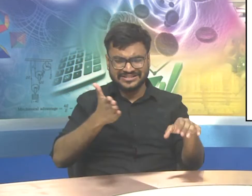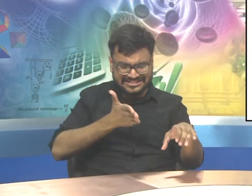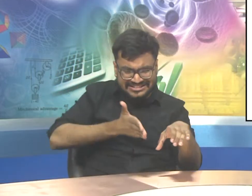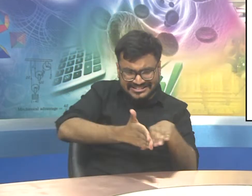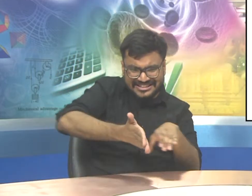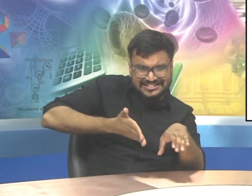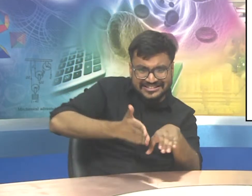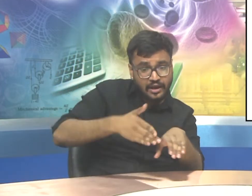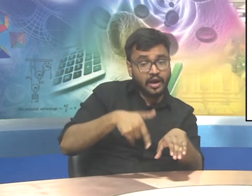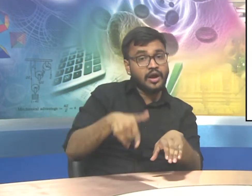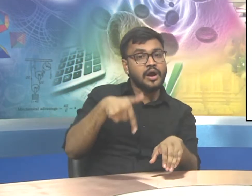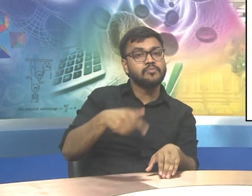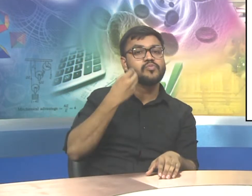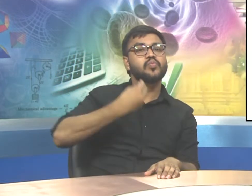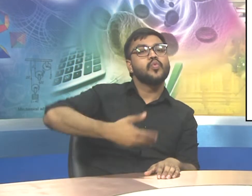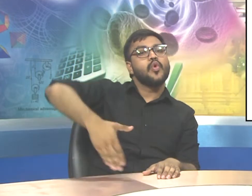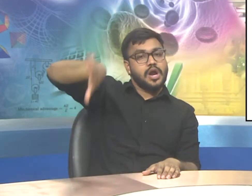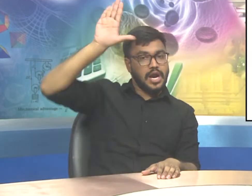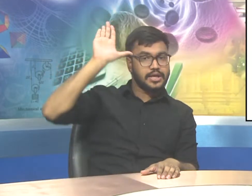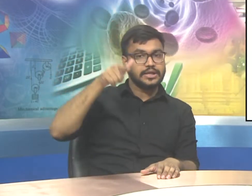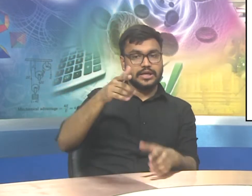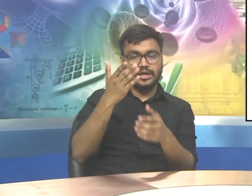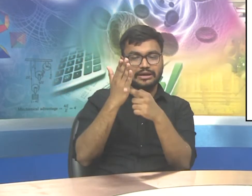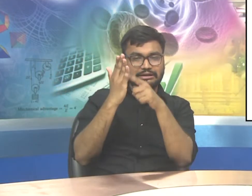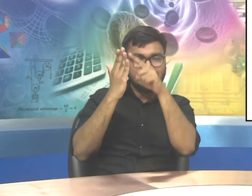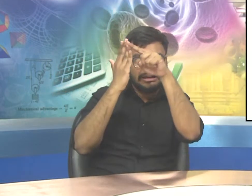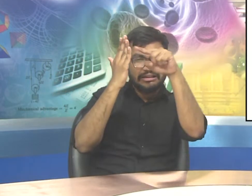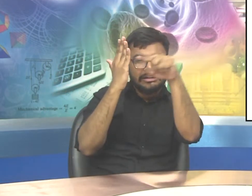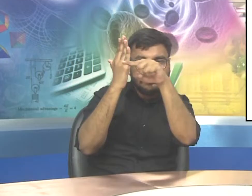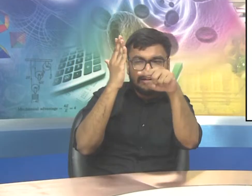and harpoons, etc.